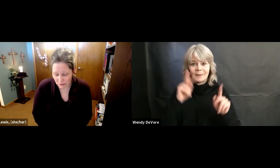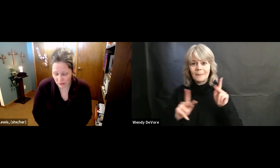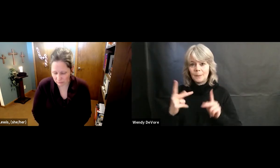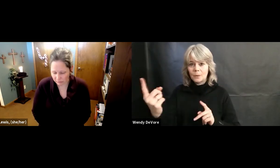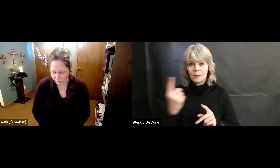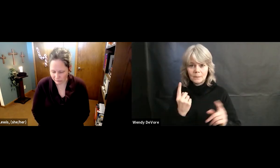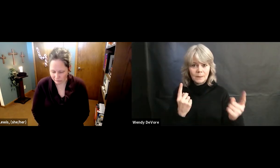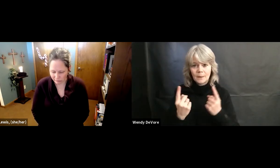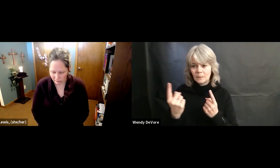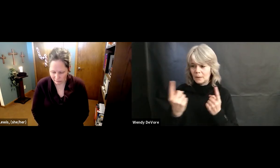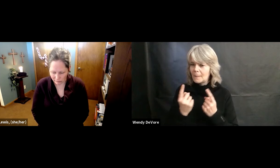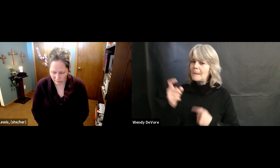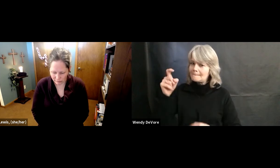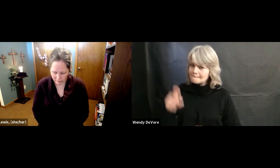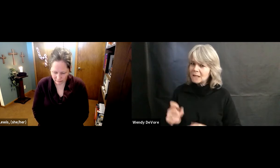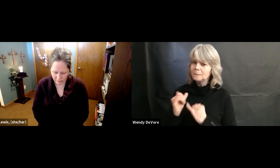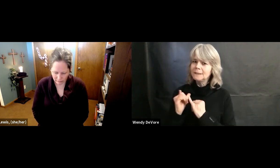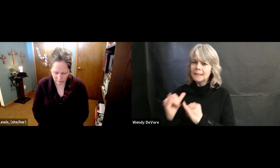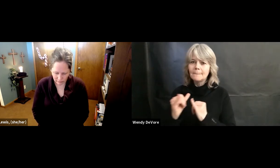do?